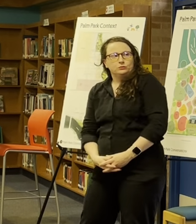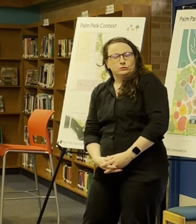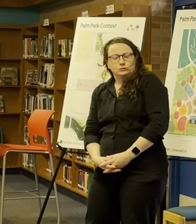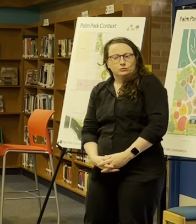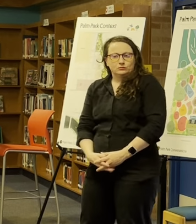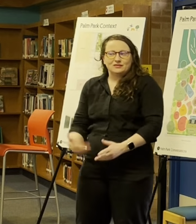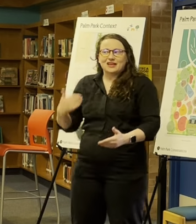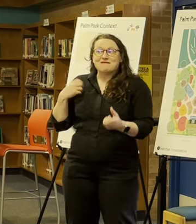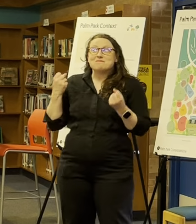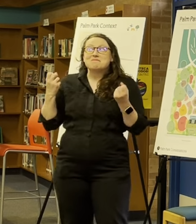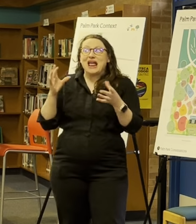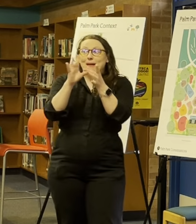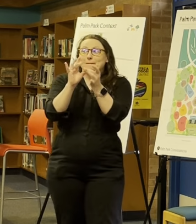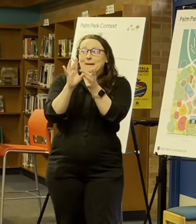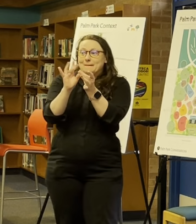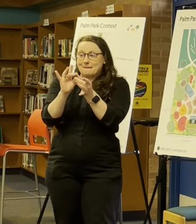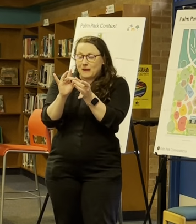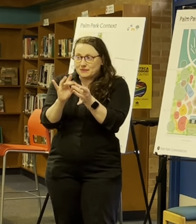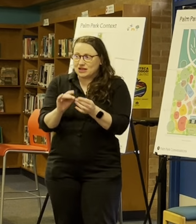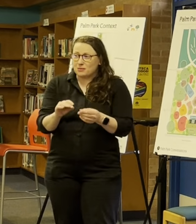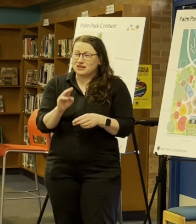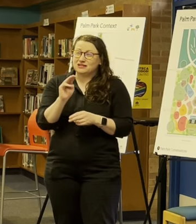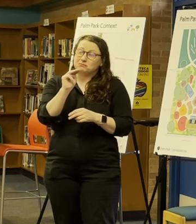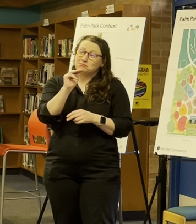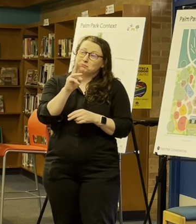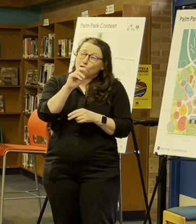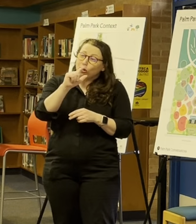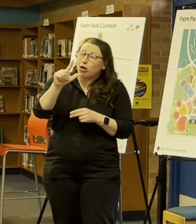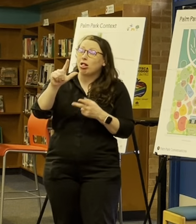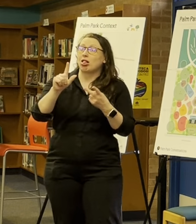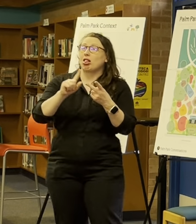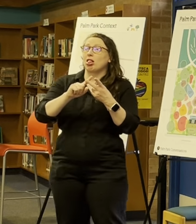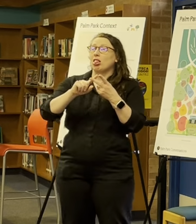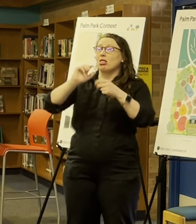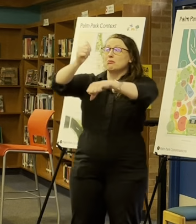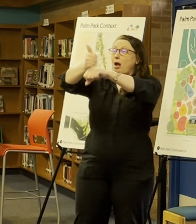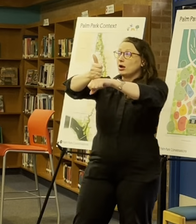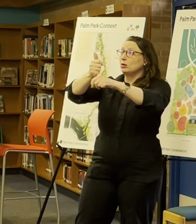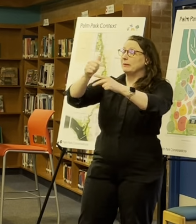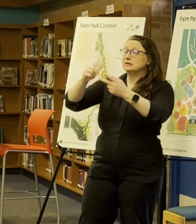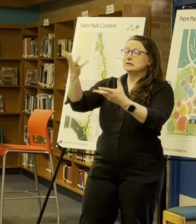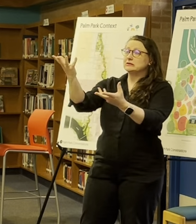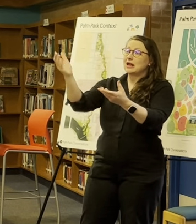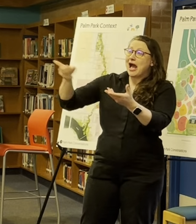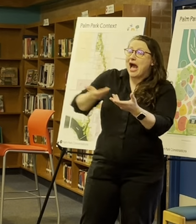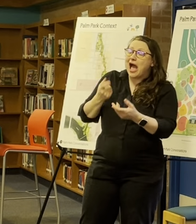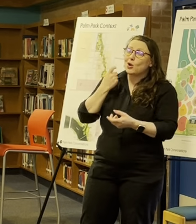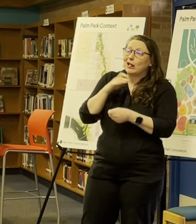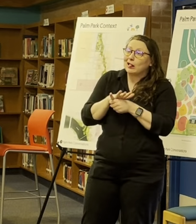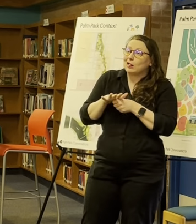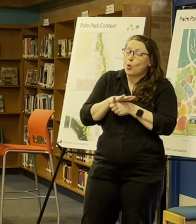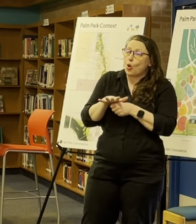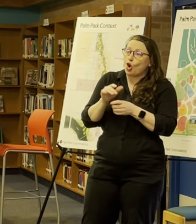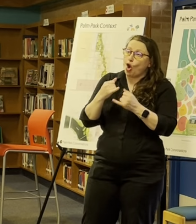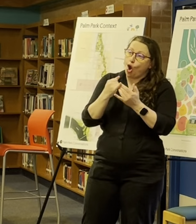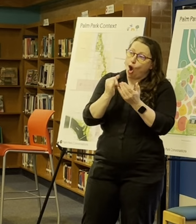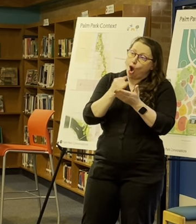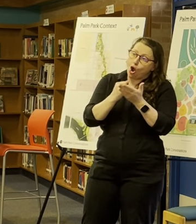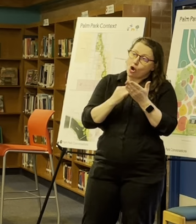have a lot of comments about murals and monuments, engaging local artists, and telling a story throughout the